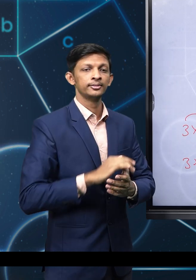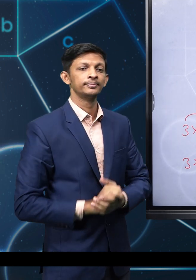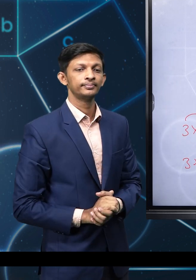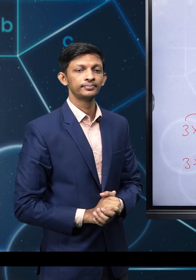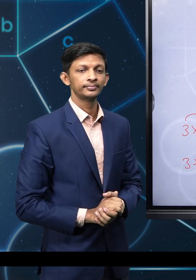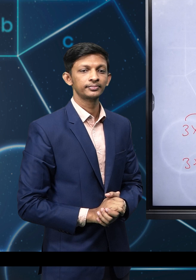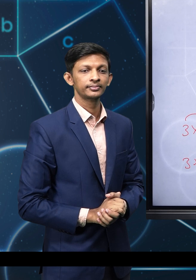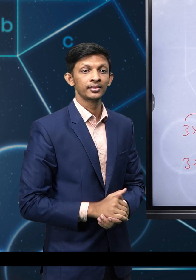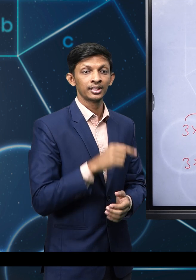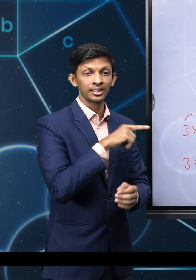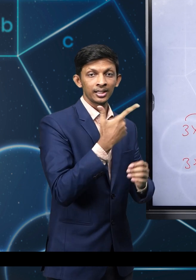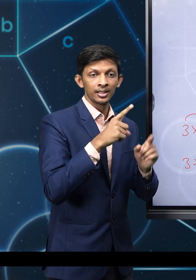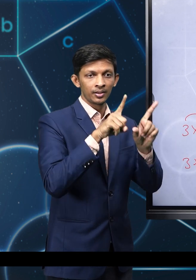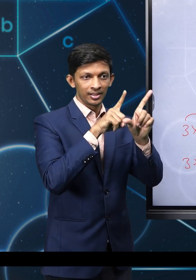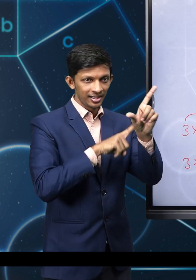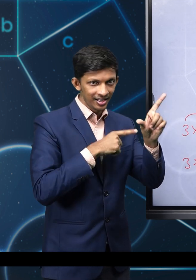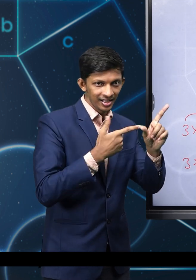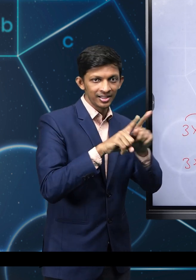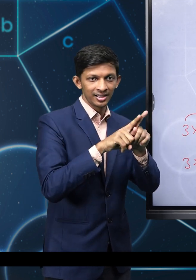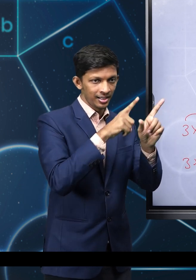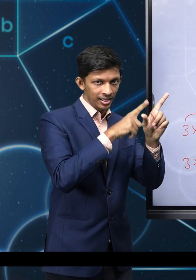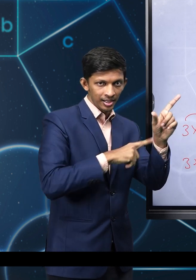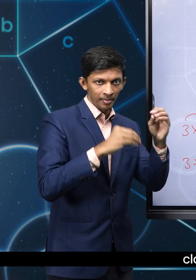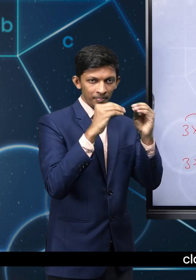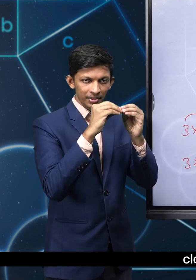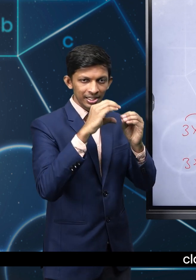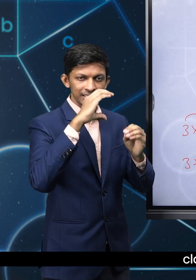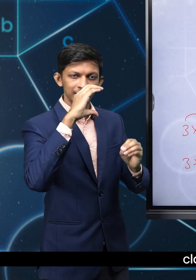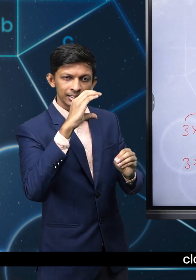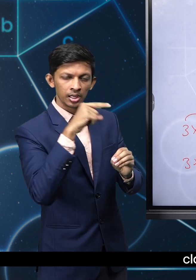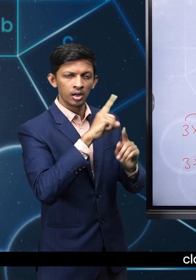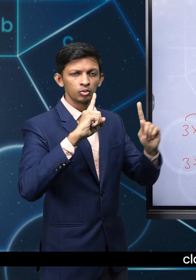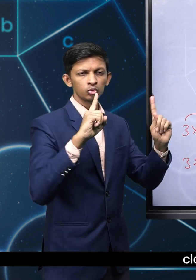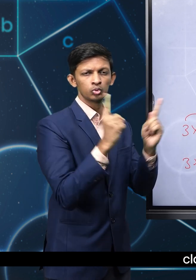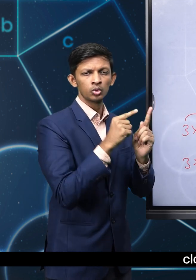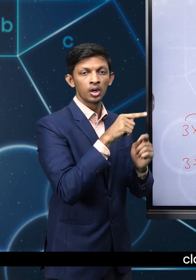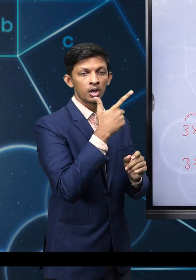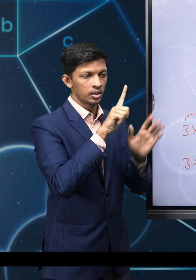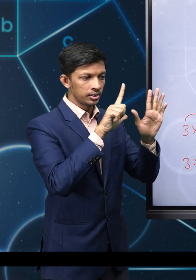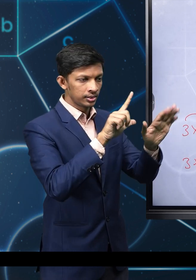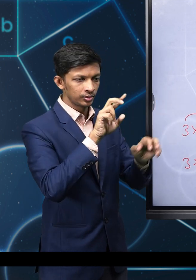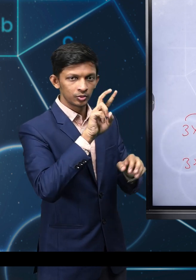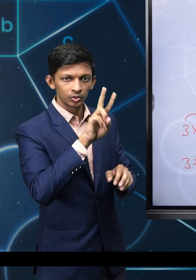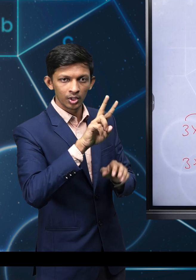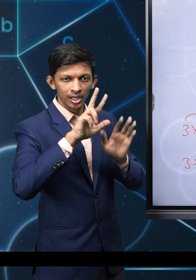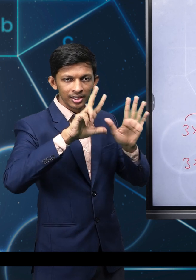YBC 7289 clay tablet was created that spoke about the square root of 2.